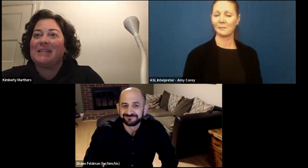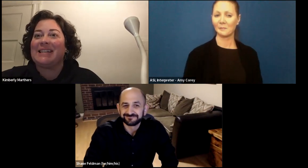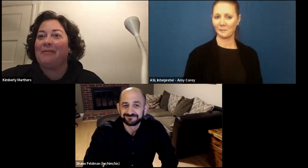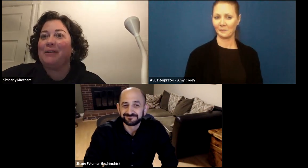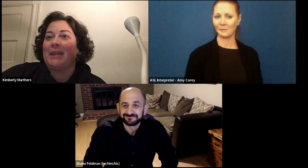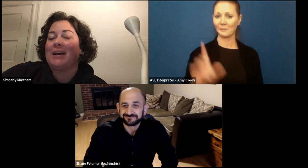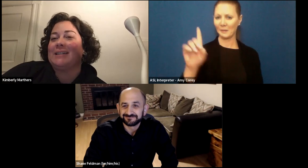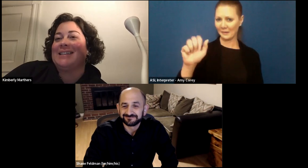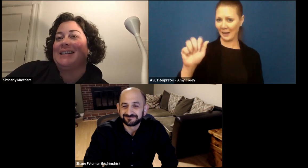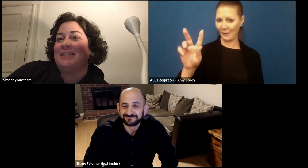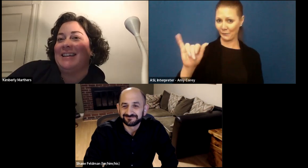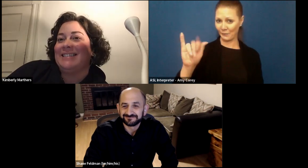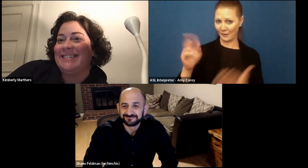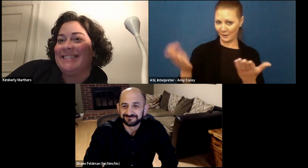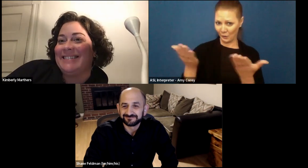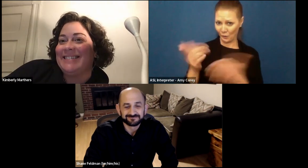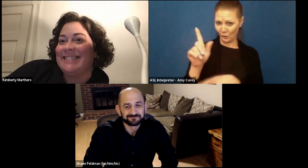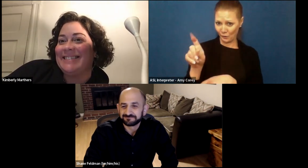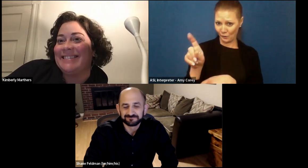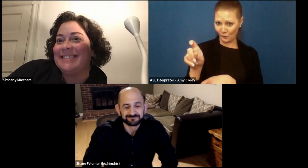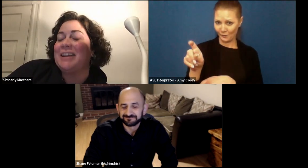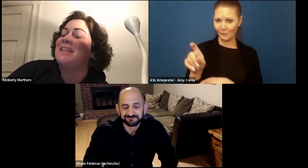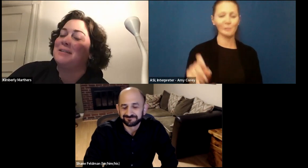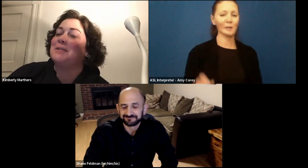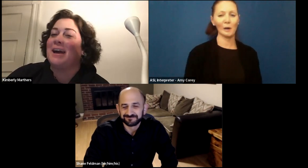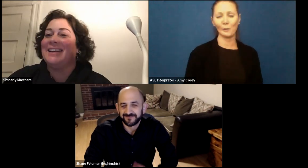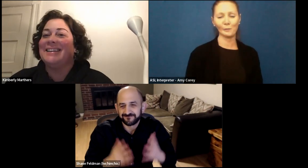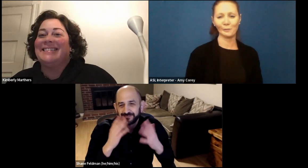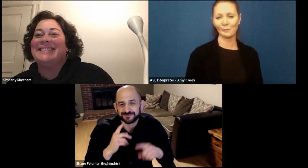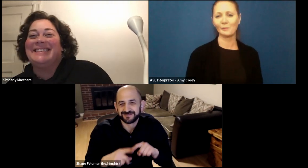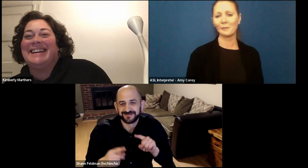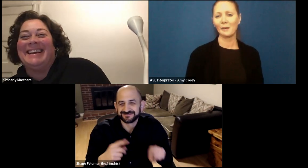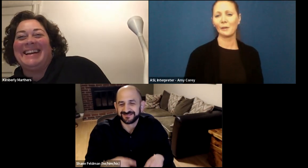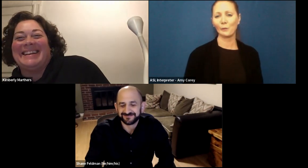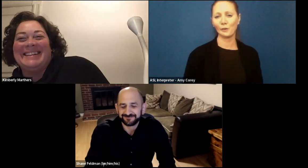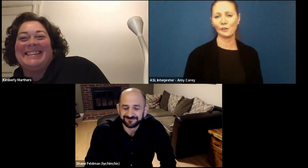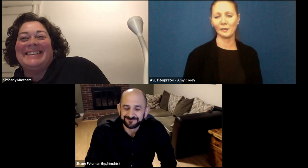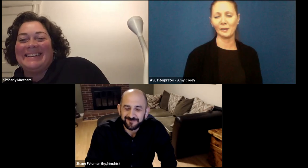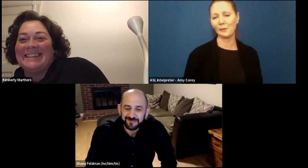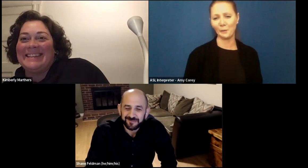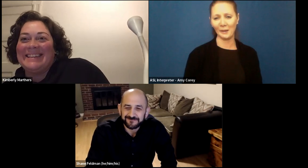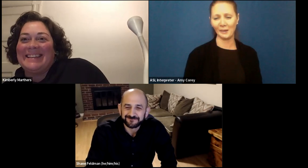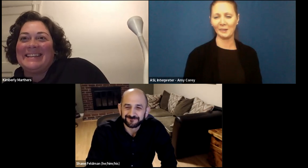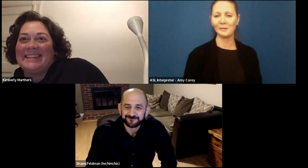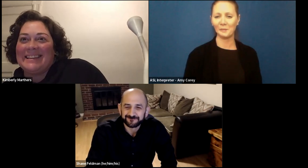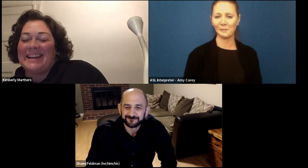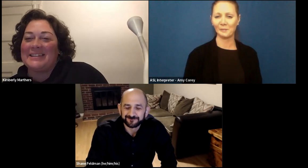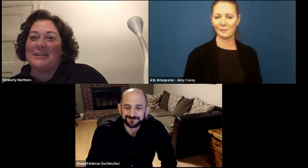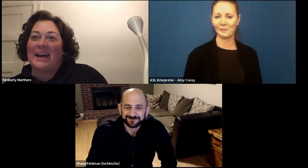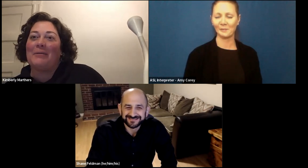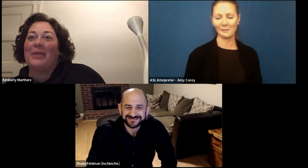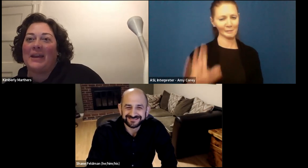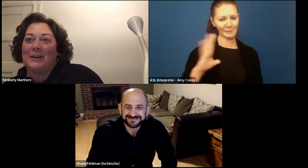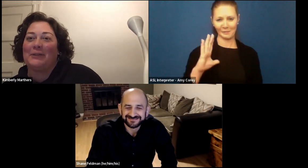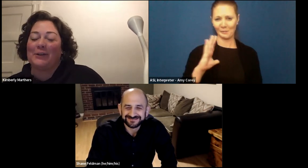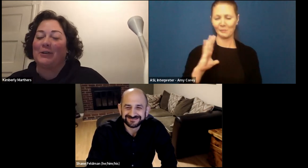So is Davin with us this evening? That's No, okay. unfortunately, couldn't make it. That's